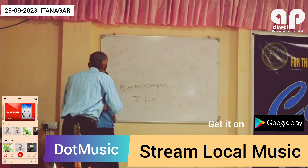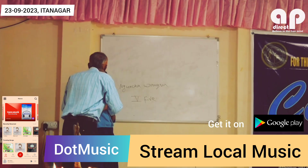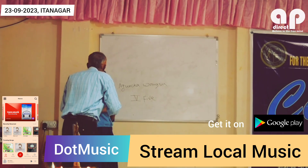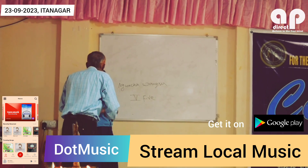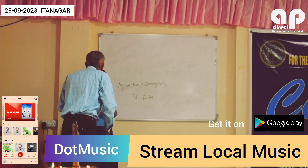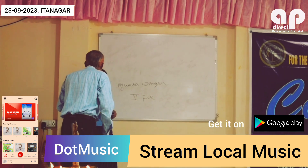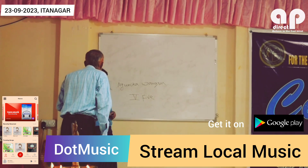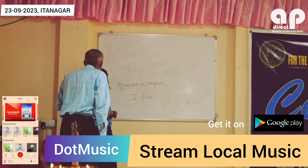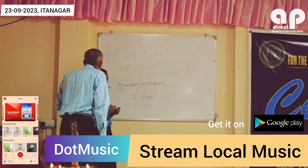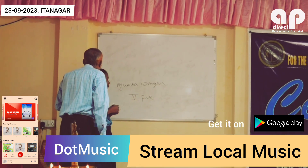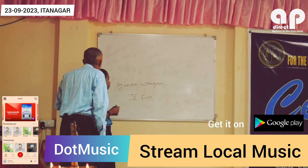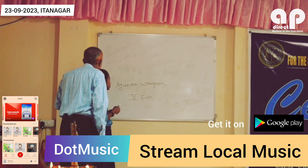from?